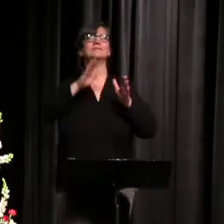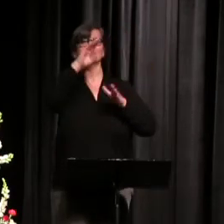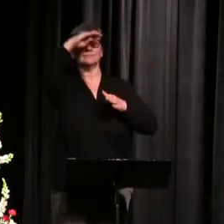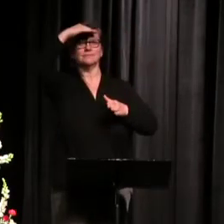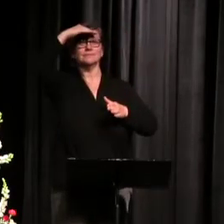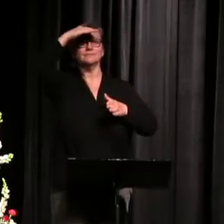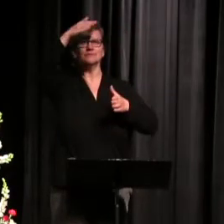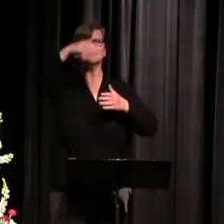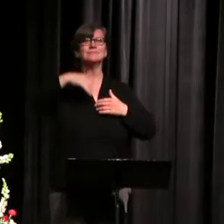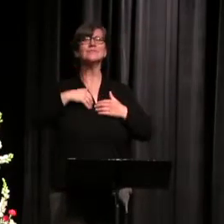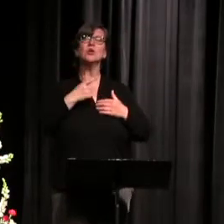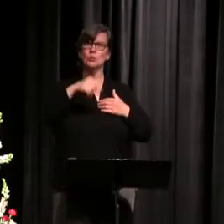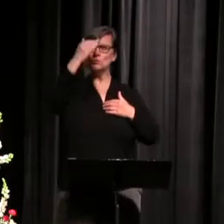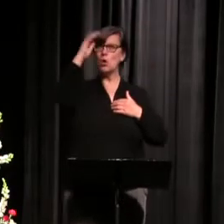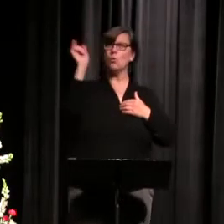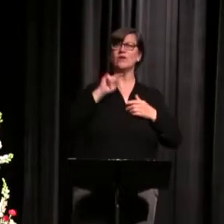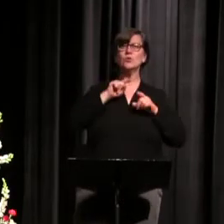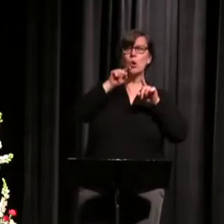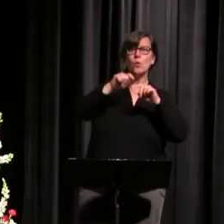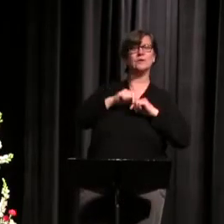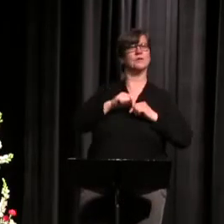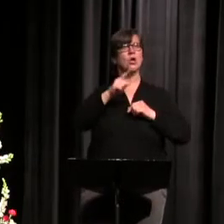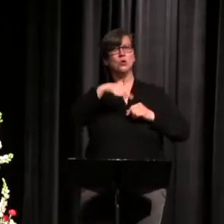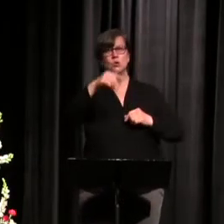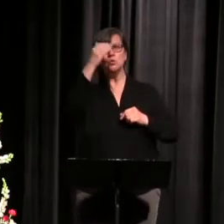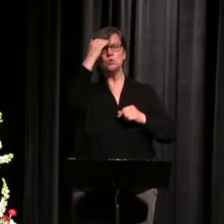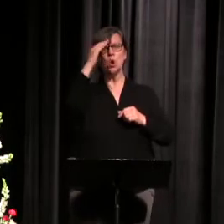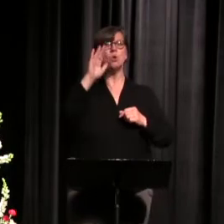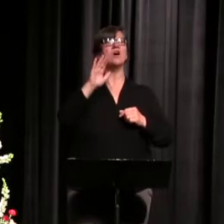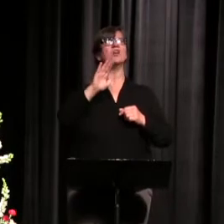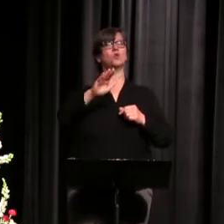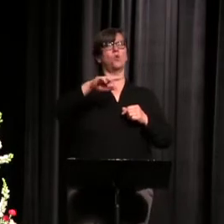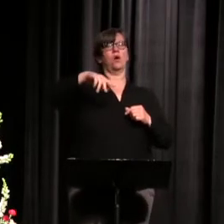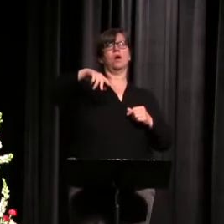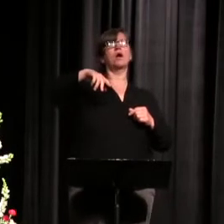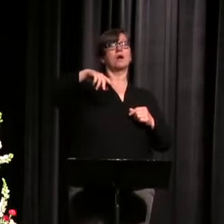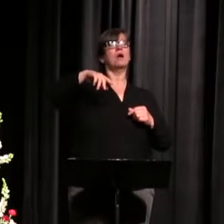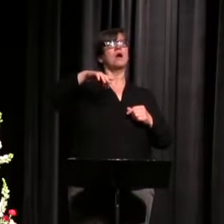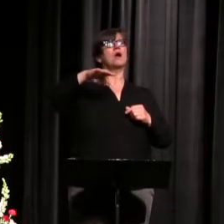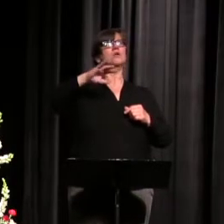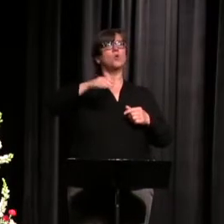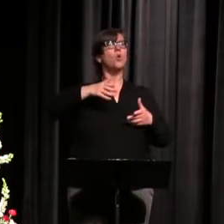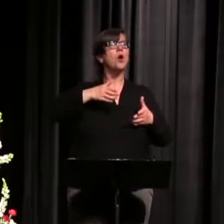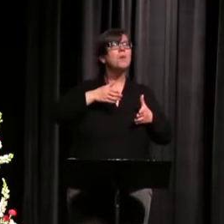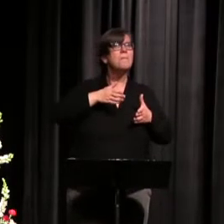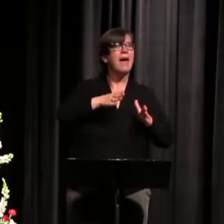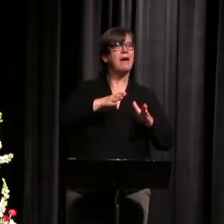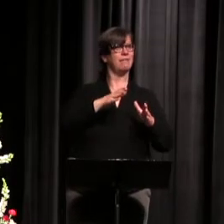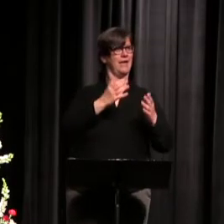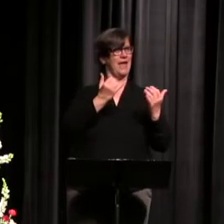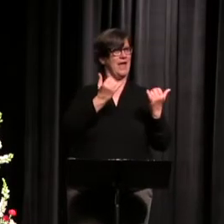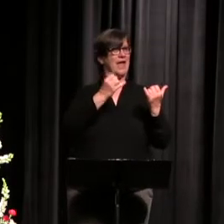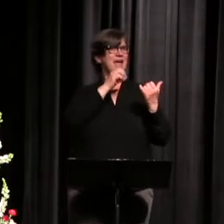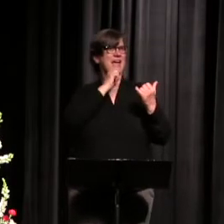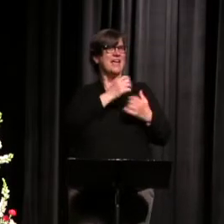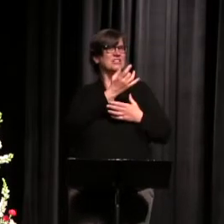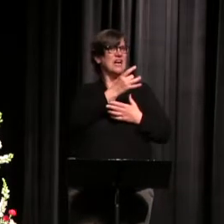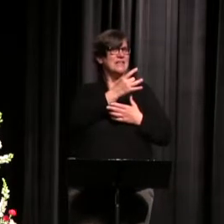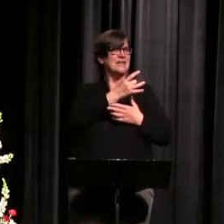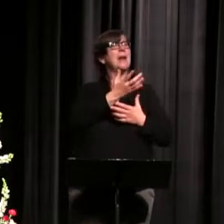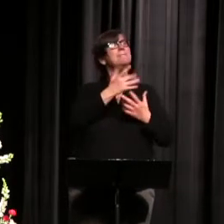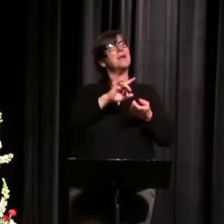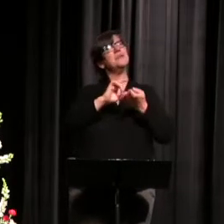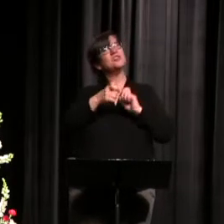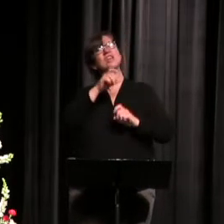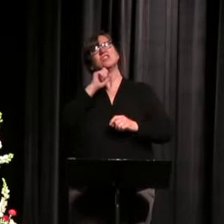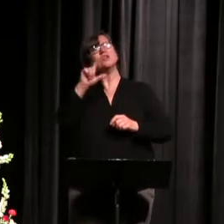completely knowing where you're headed. Your path at 18 may not necessarily be your path at 28 or 38,